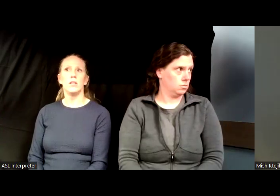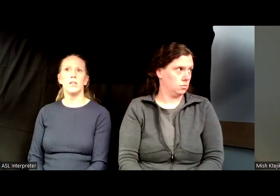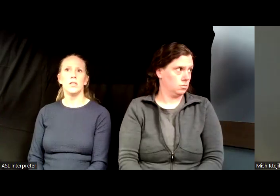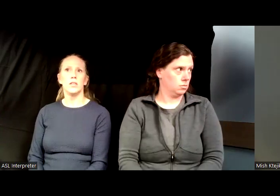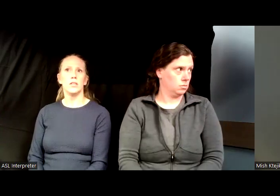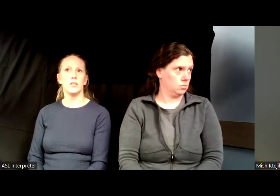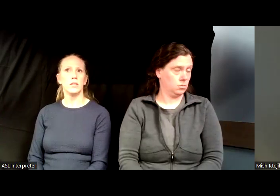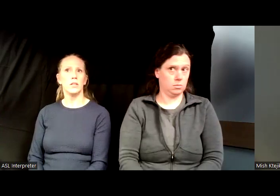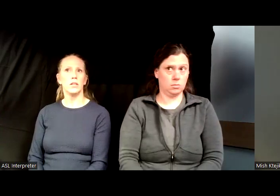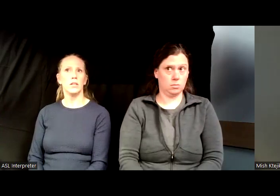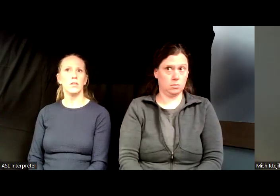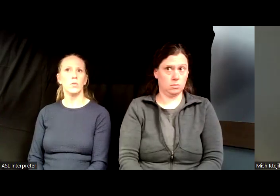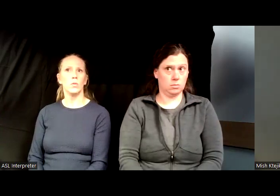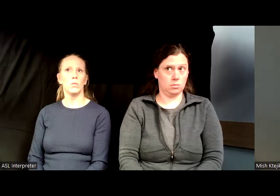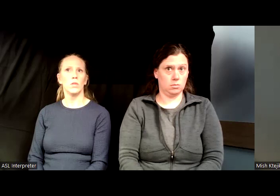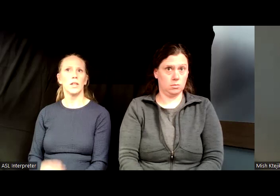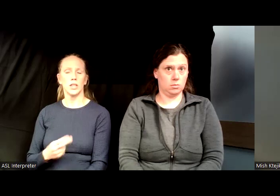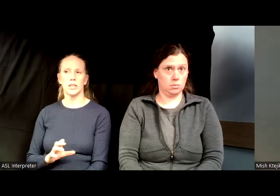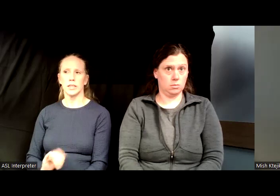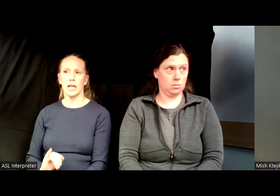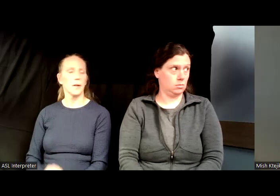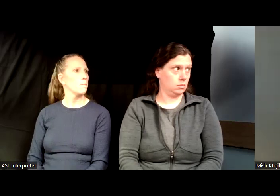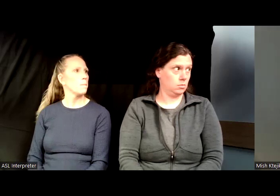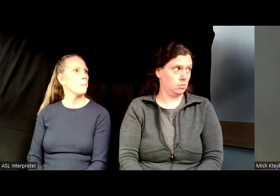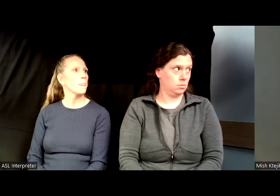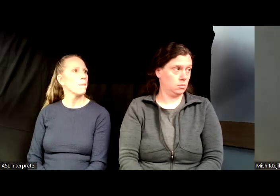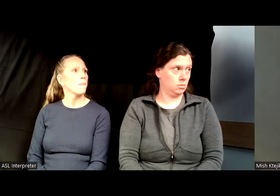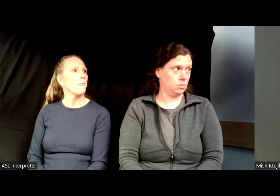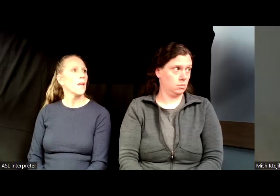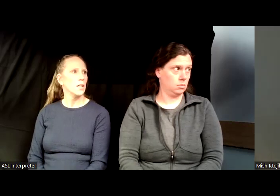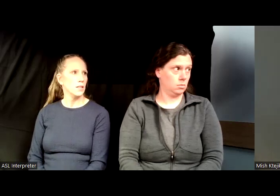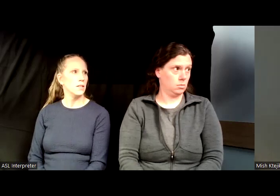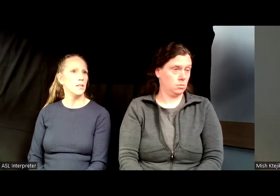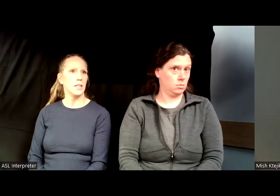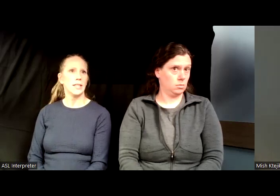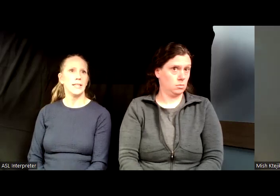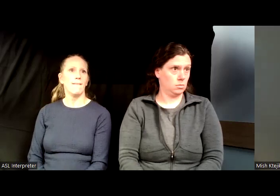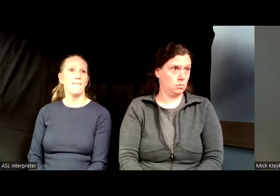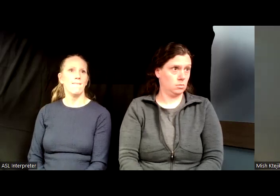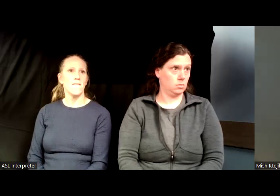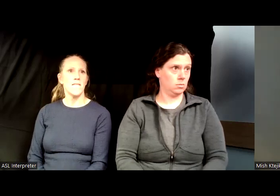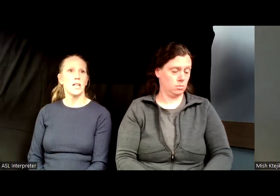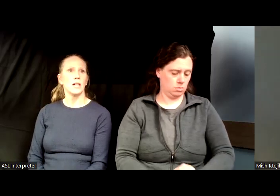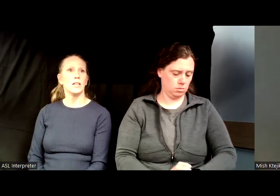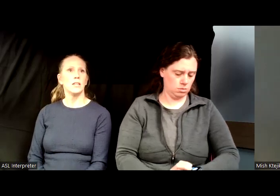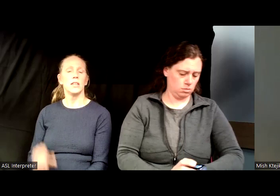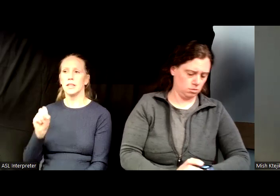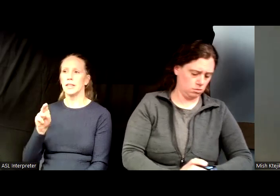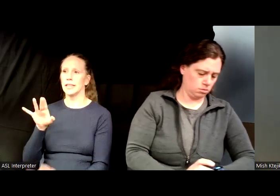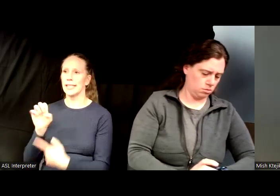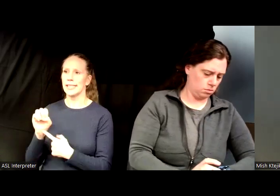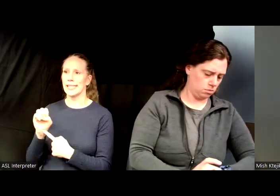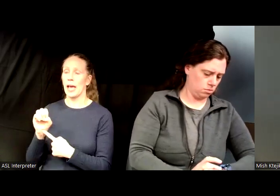look at the HCI. Well, like my